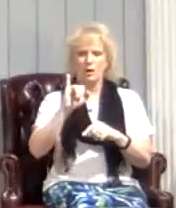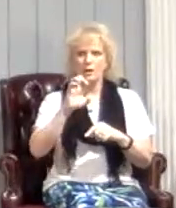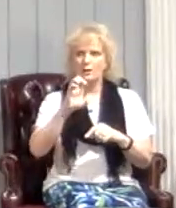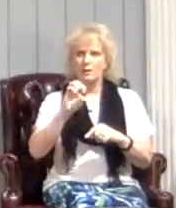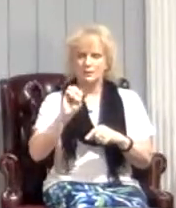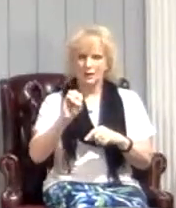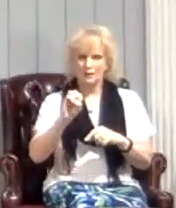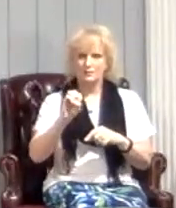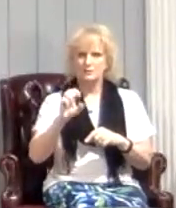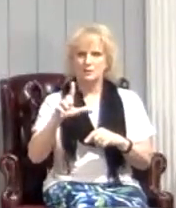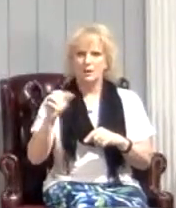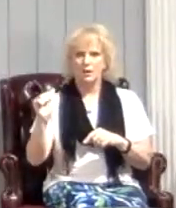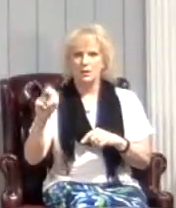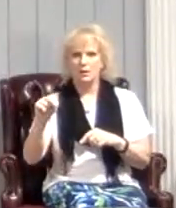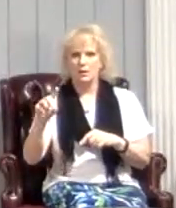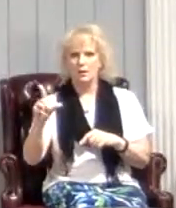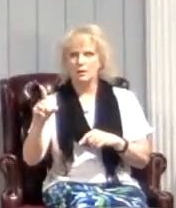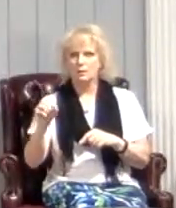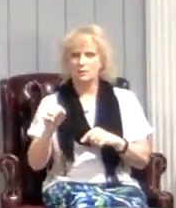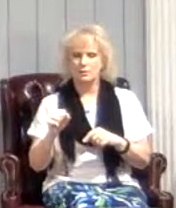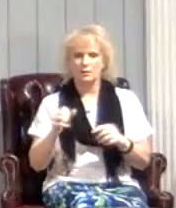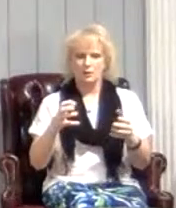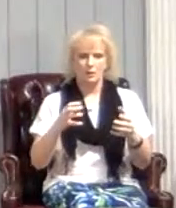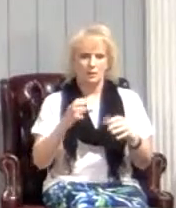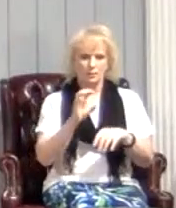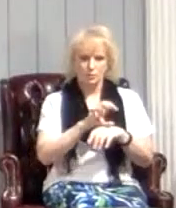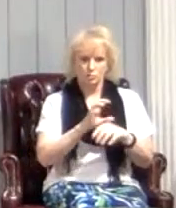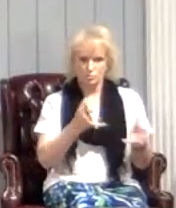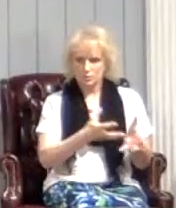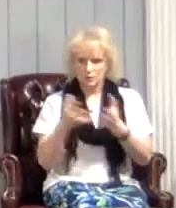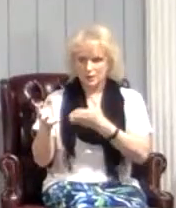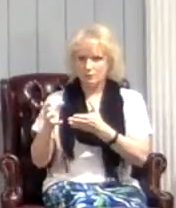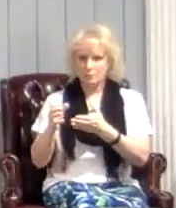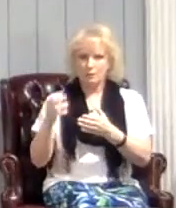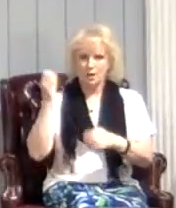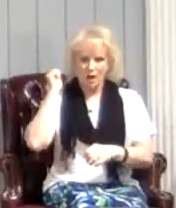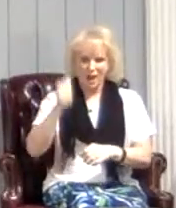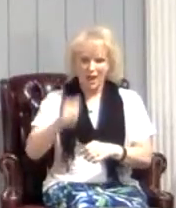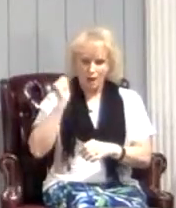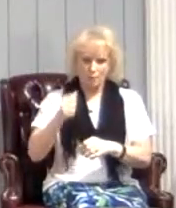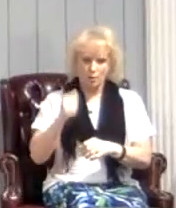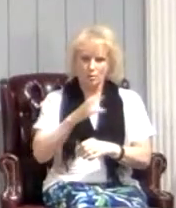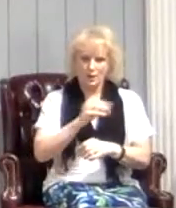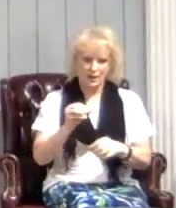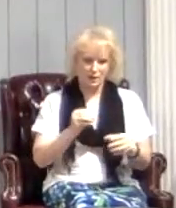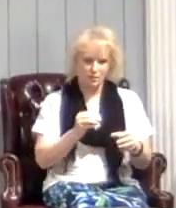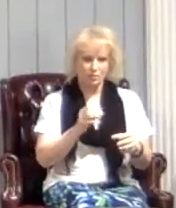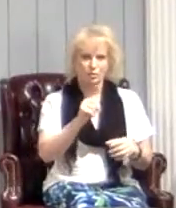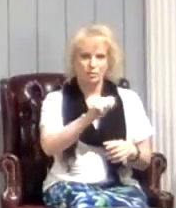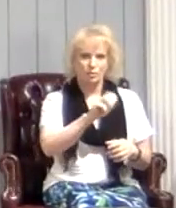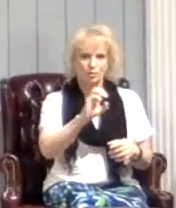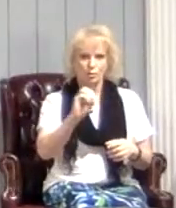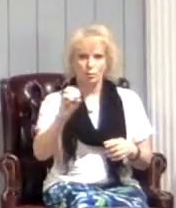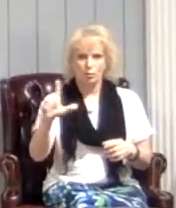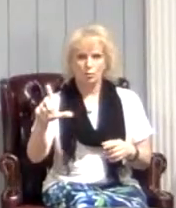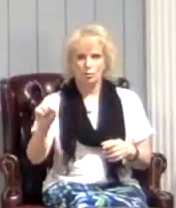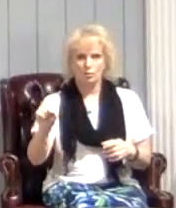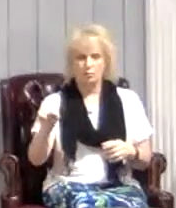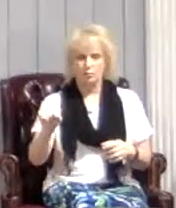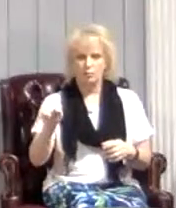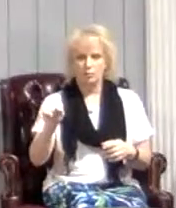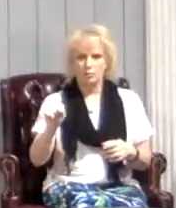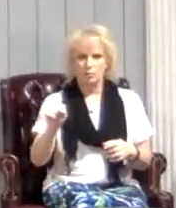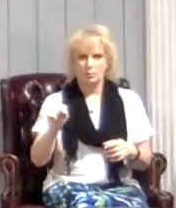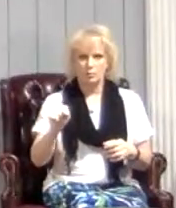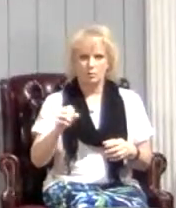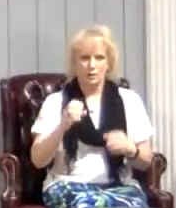him a hammer and a set of tools and taught him how to use it to construct things. That was what his church gave